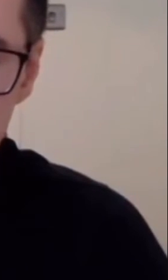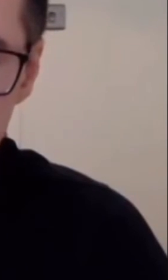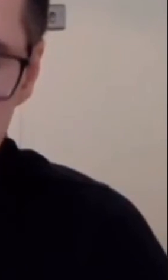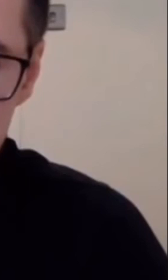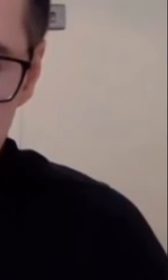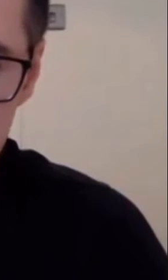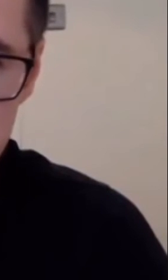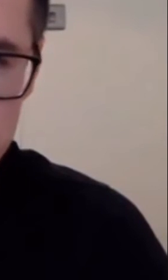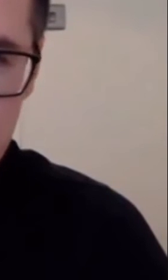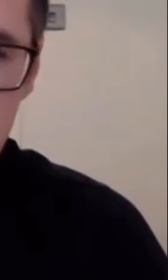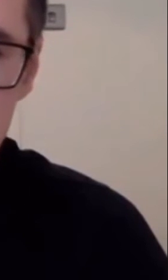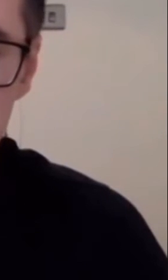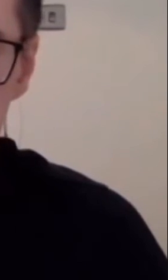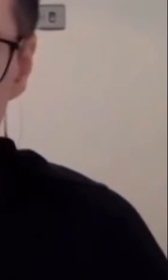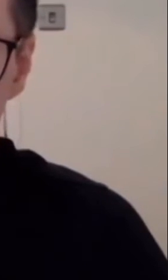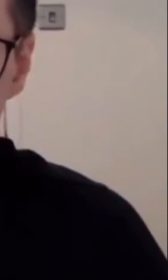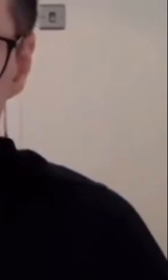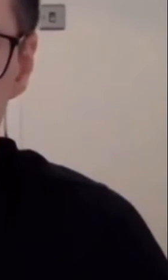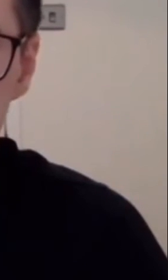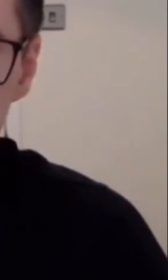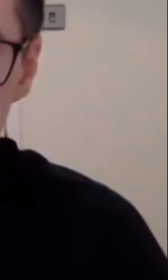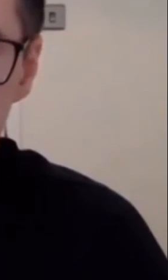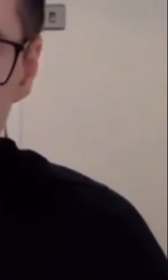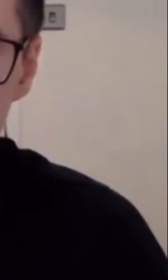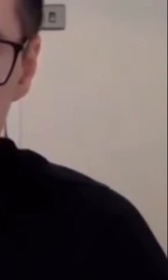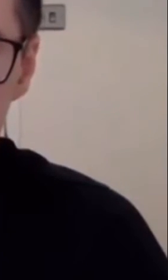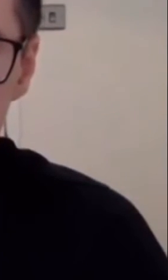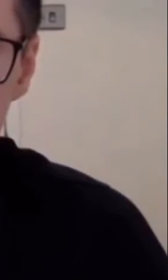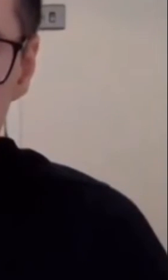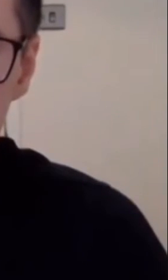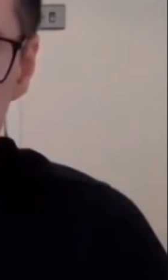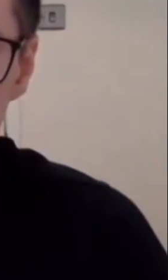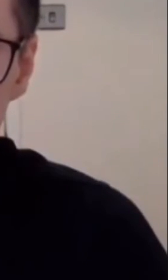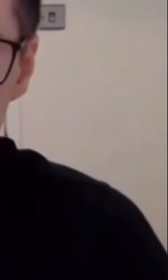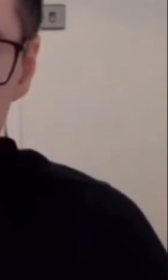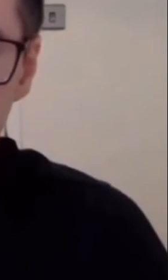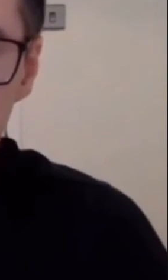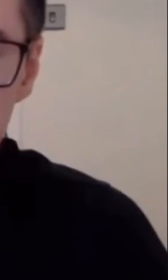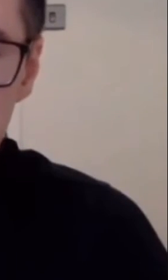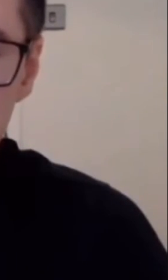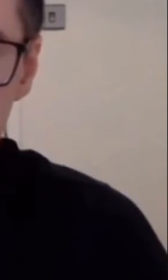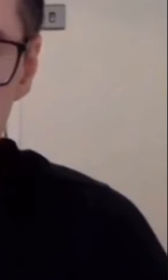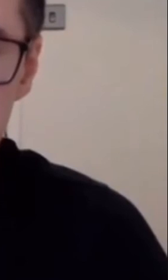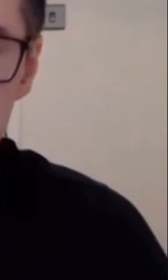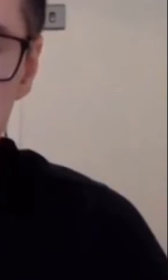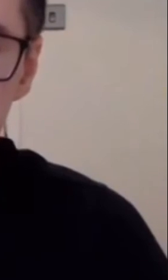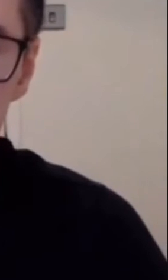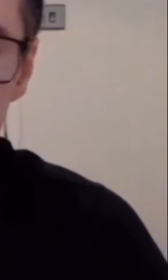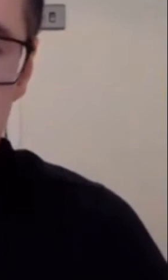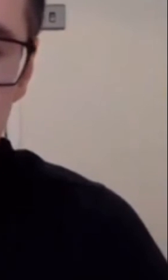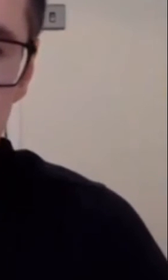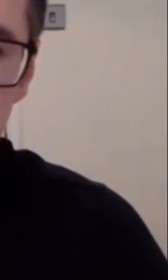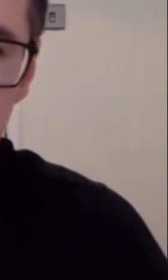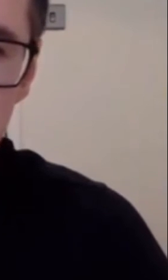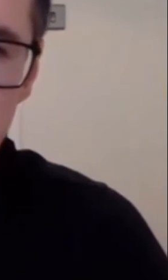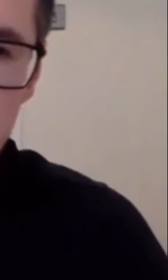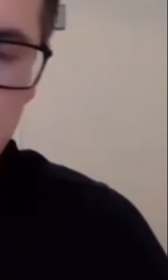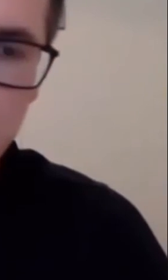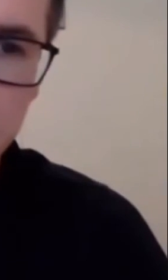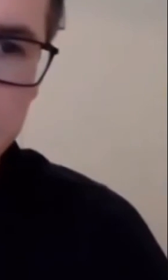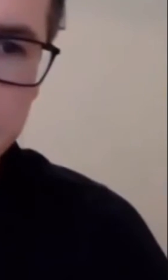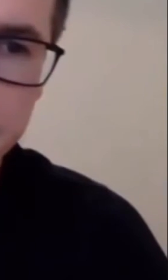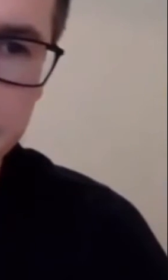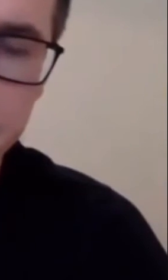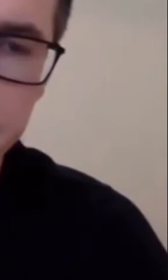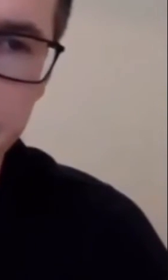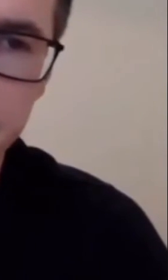large employer in North East Wales, let alone the wider supply chains. Do you agree with that? And have you lobbied UK government to intervene? And if so, what feedback have you